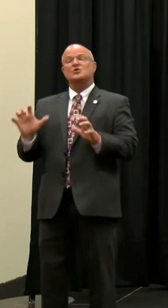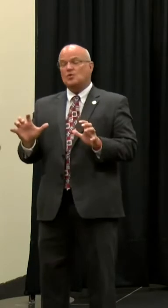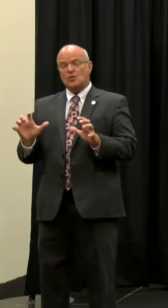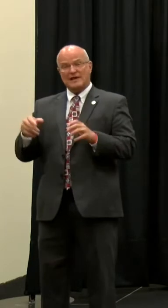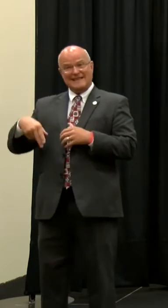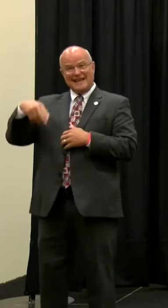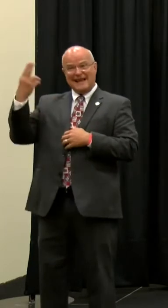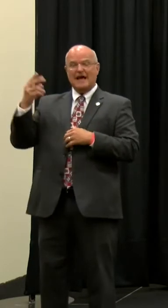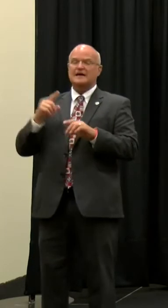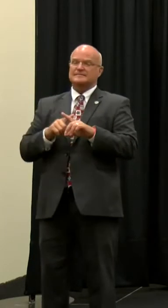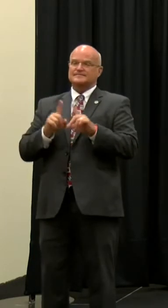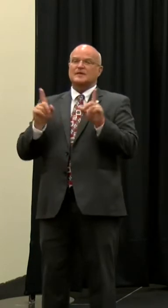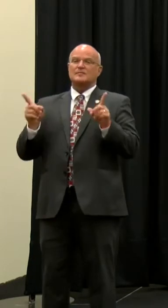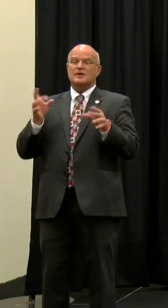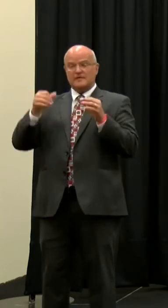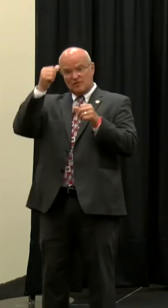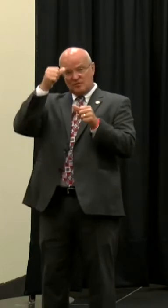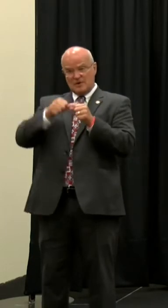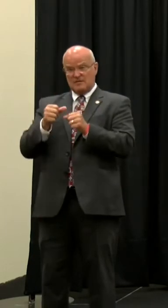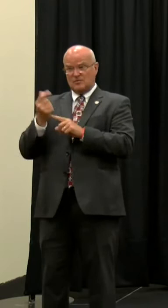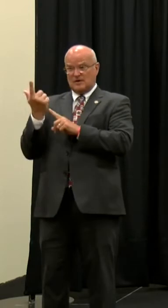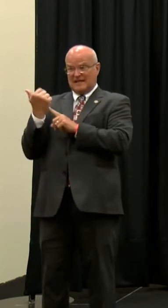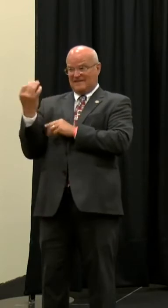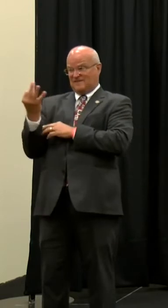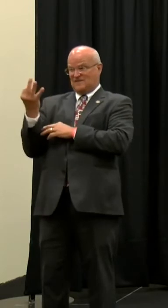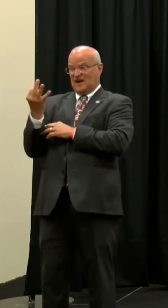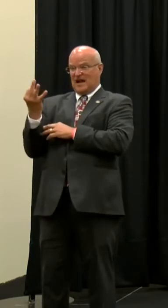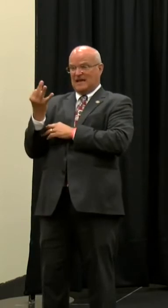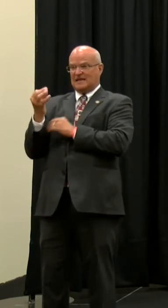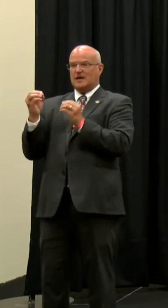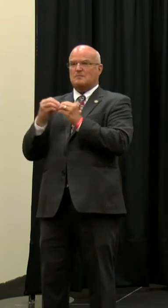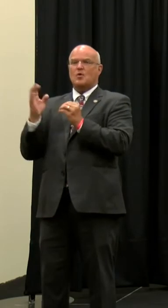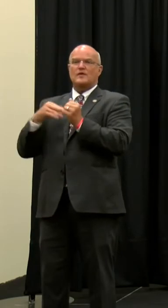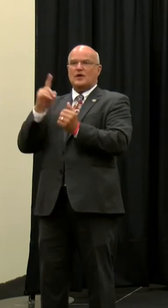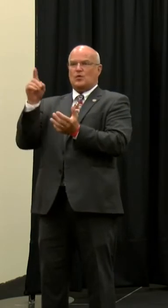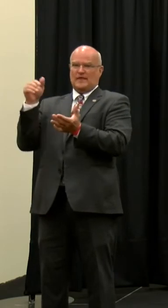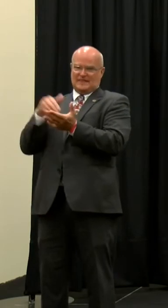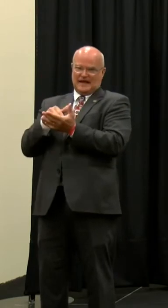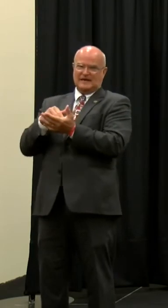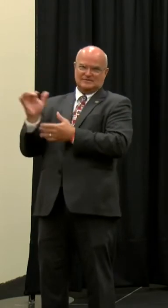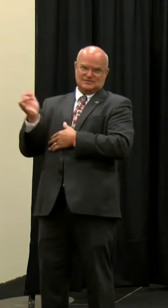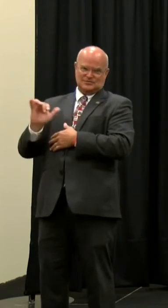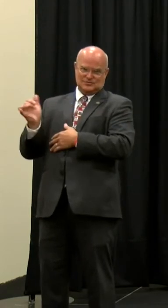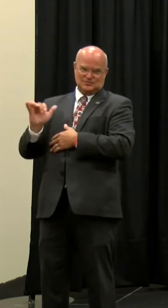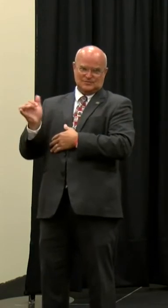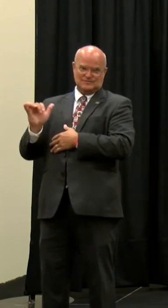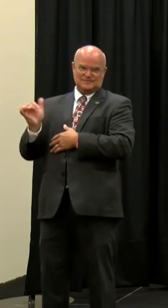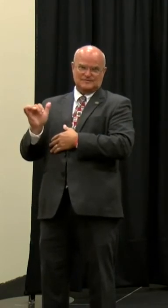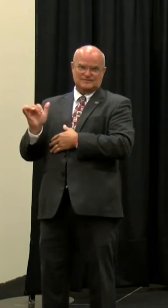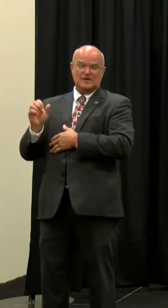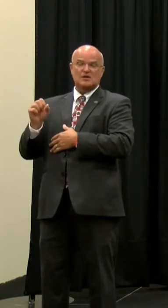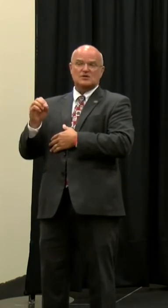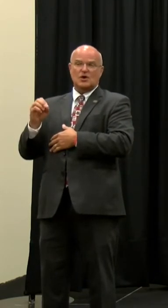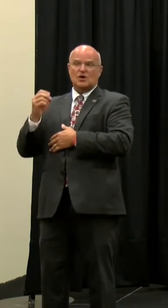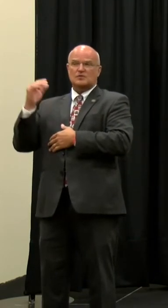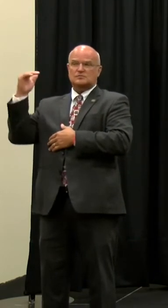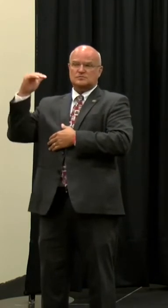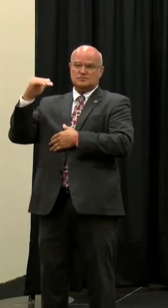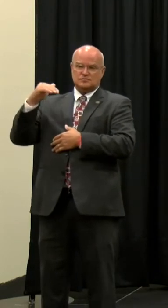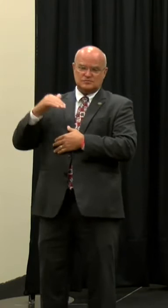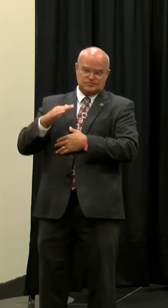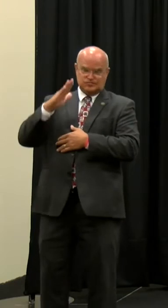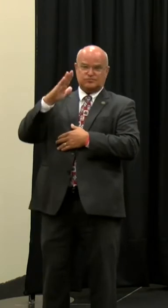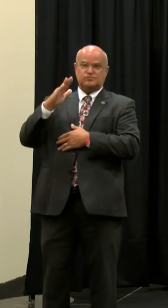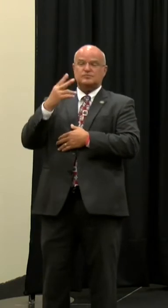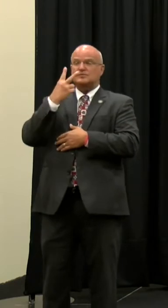that high, but if you remember last Friday, we had over 1,000 new cases as well. So we'll see where it goes